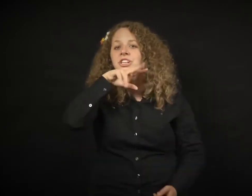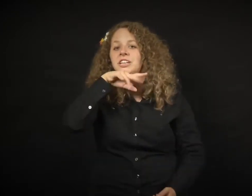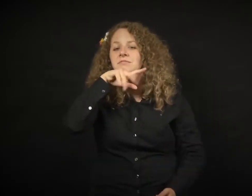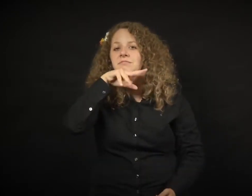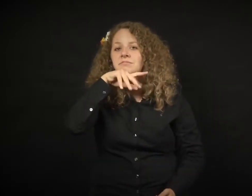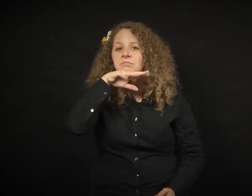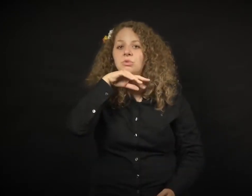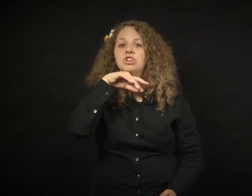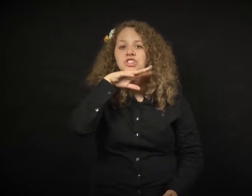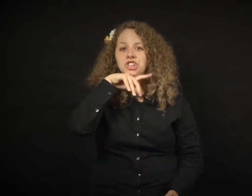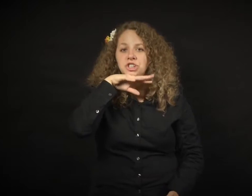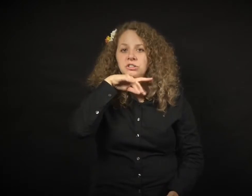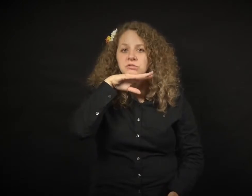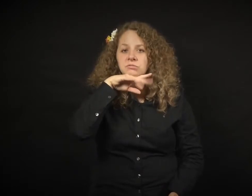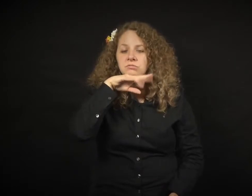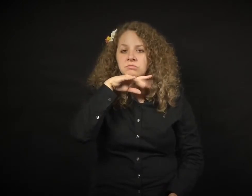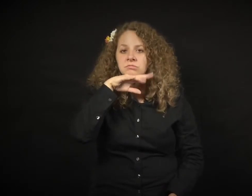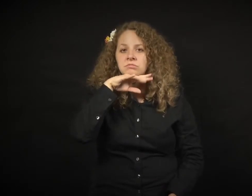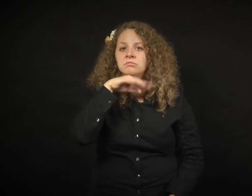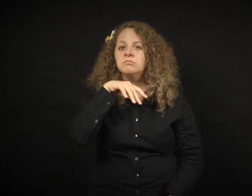dirty or dirt,